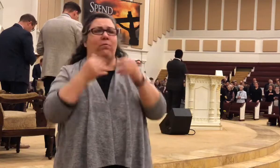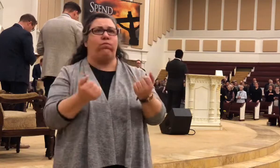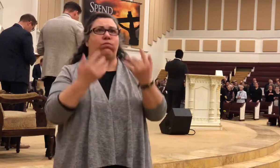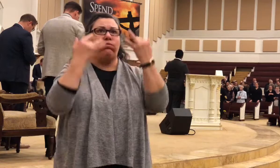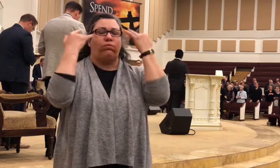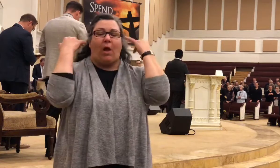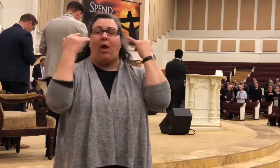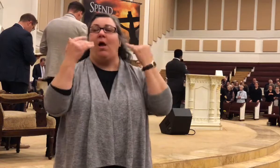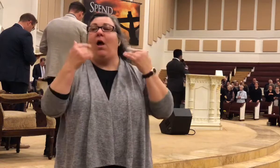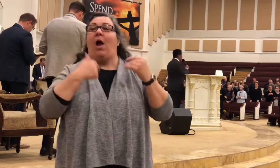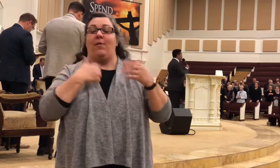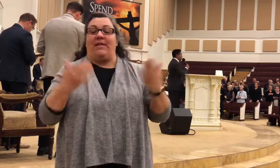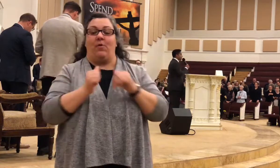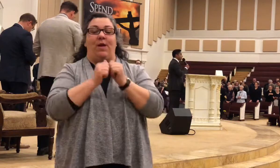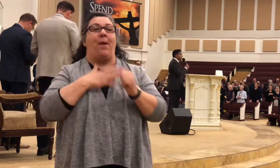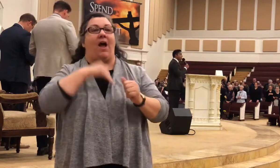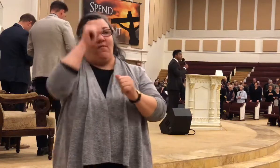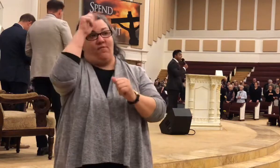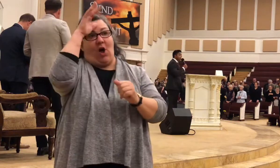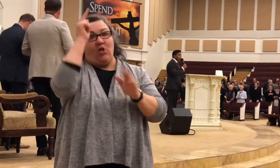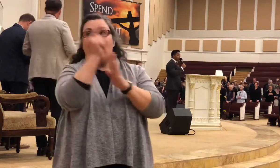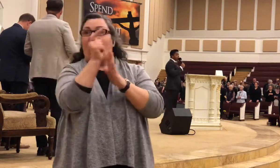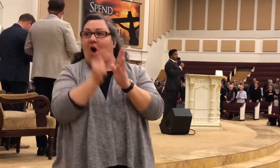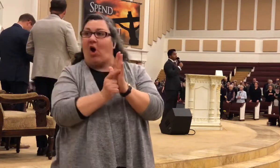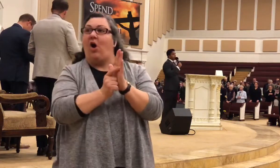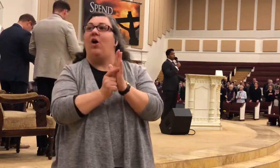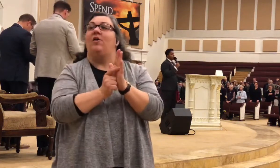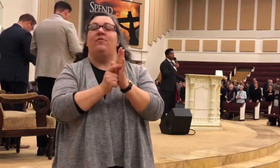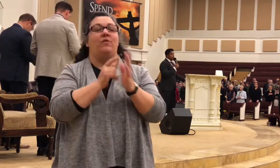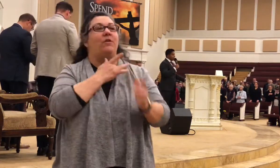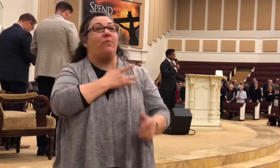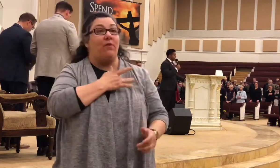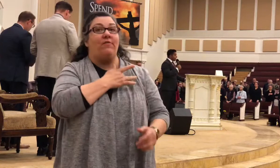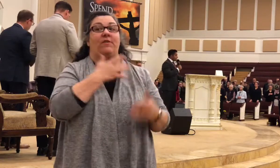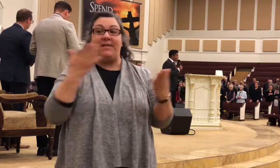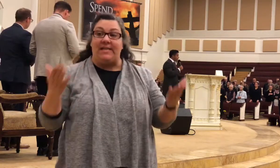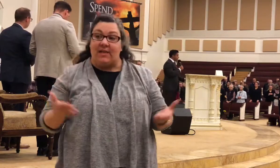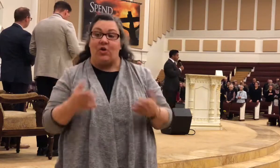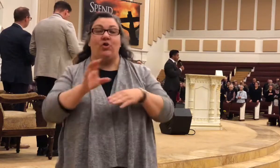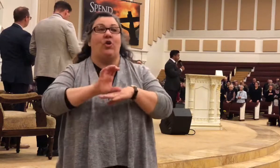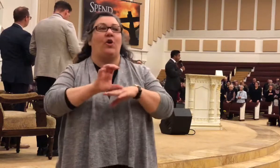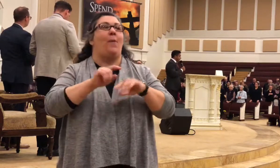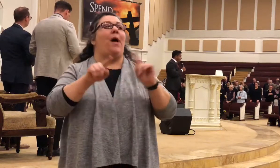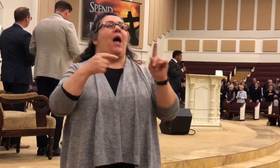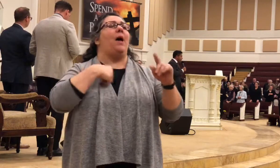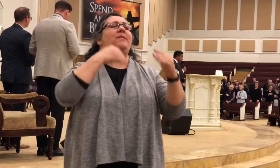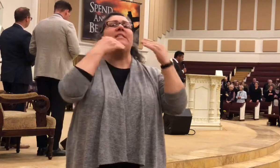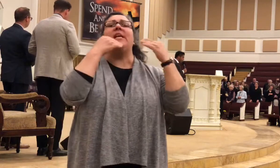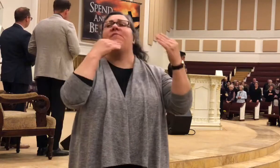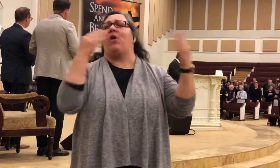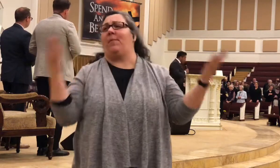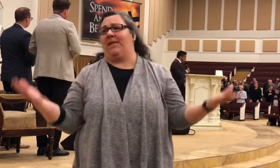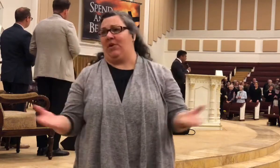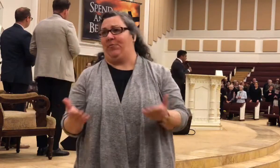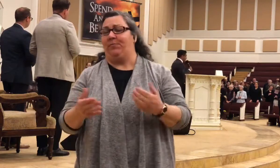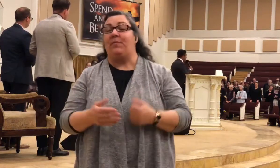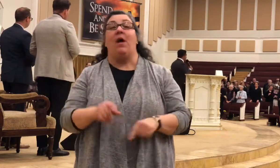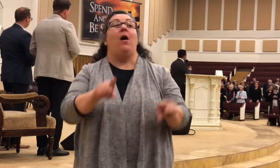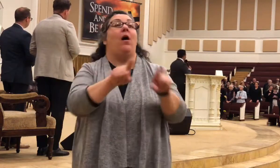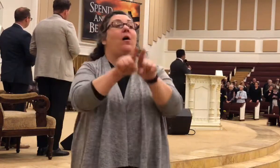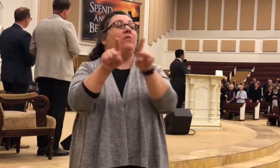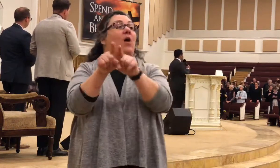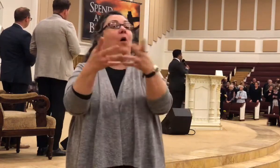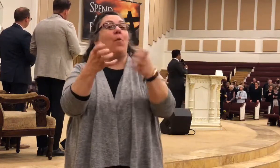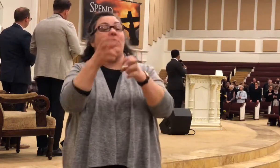Last time we were here with my father-in-law, and it was a privilege to be here with this church. And I'm just grateful to get to be here. And I also would like